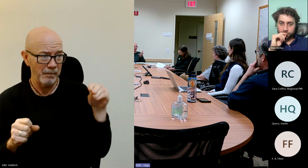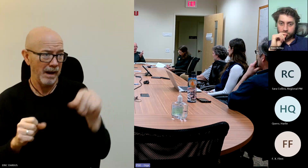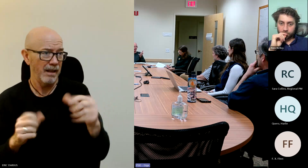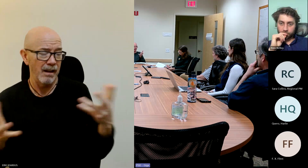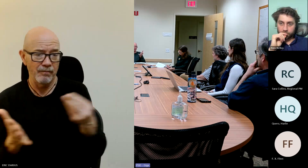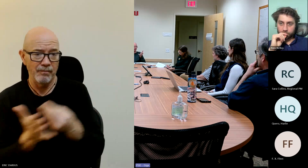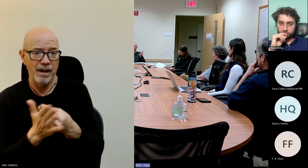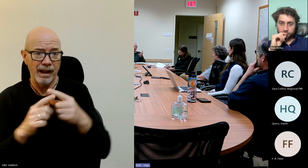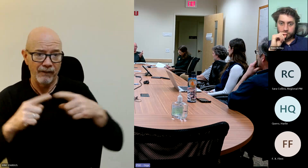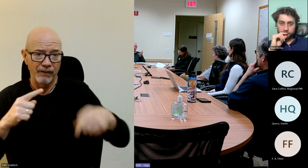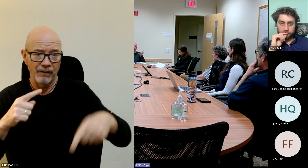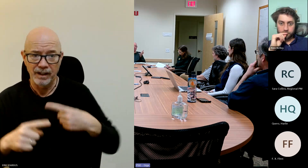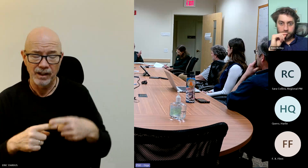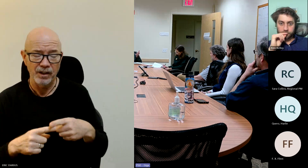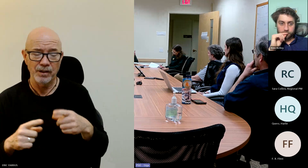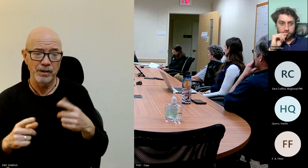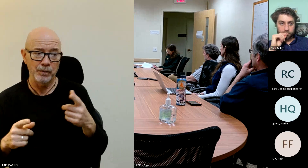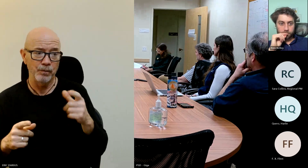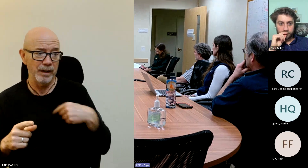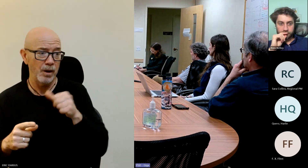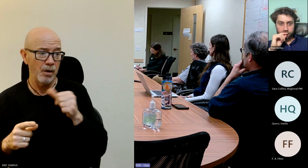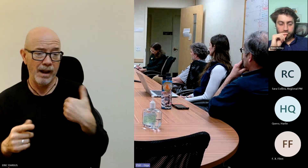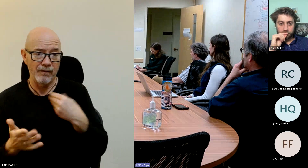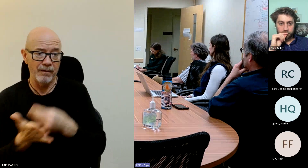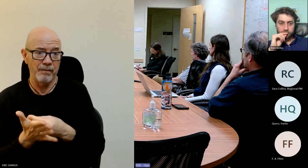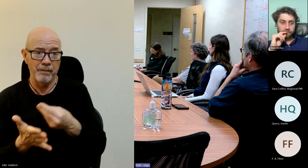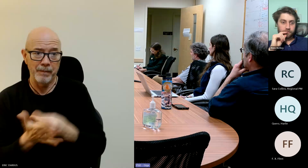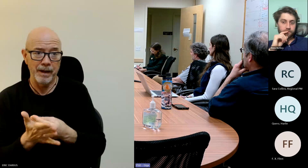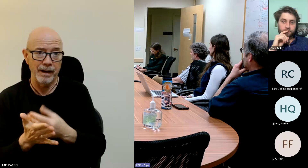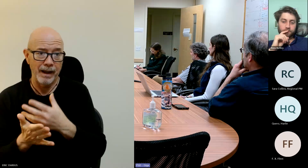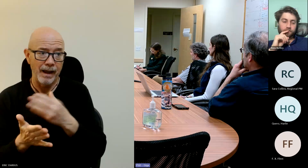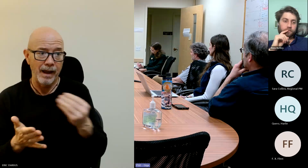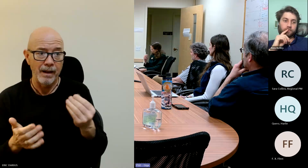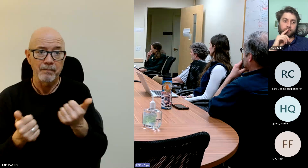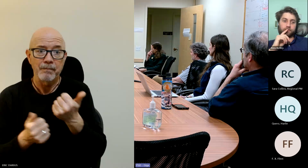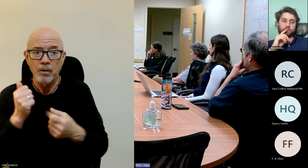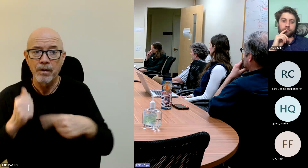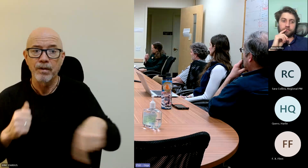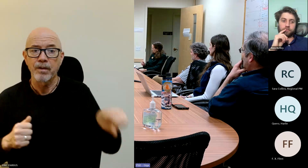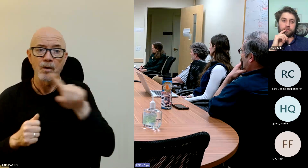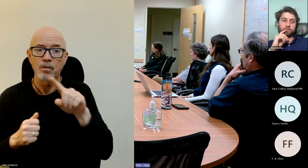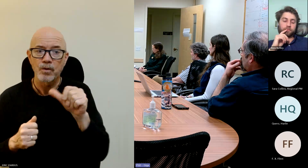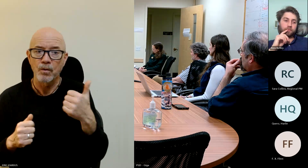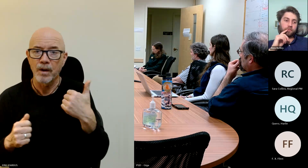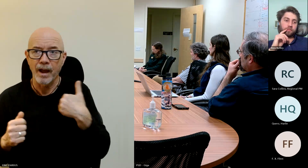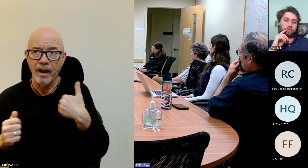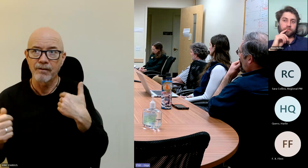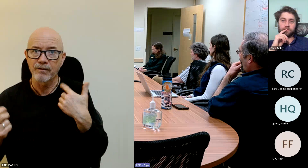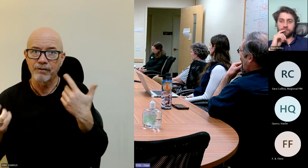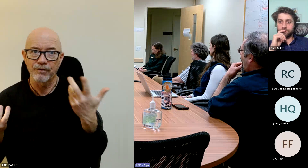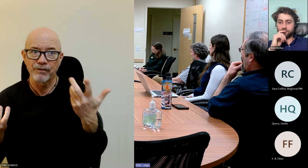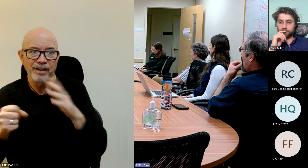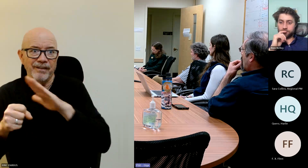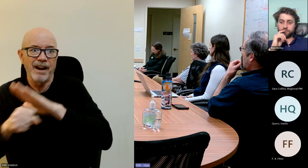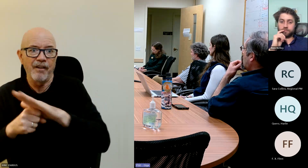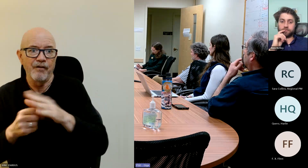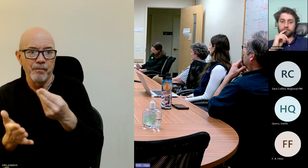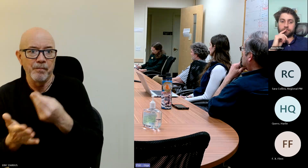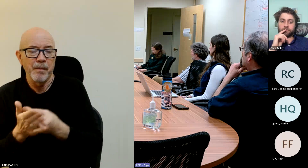going to have the economics. Most of them don't have the economics to create a sustainable staff. But the lack